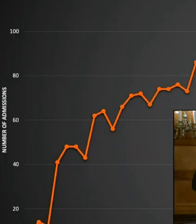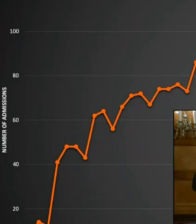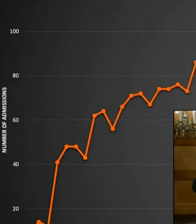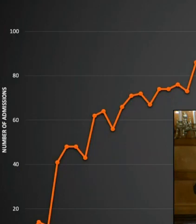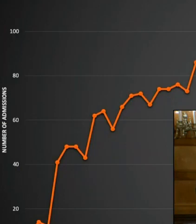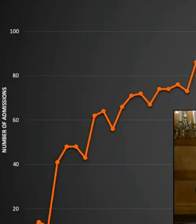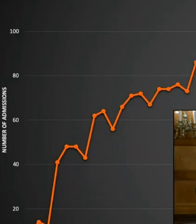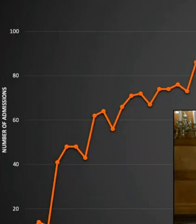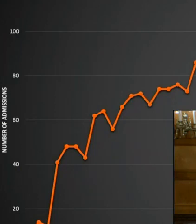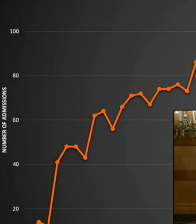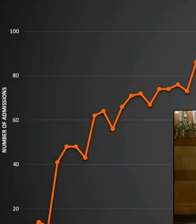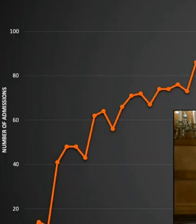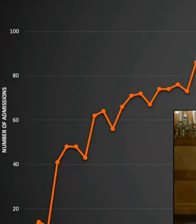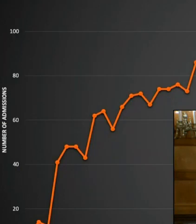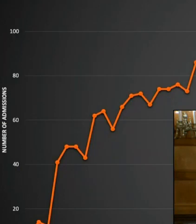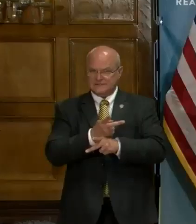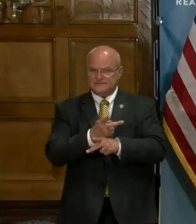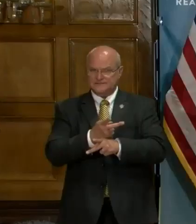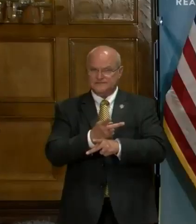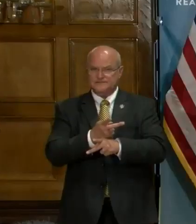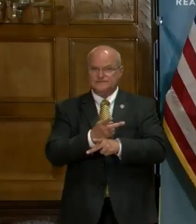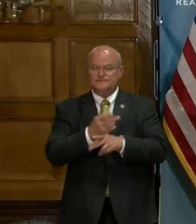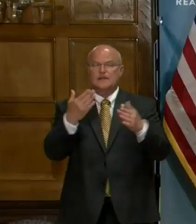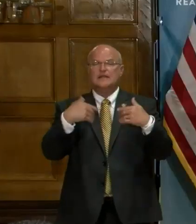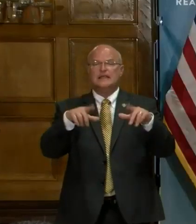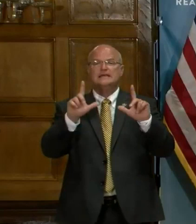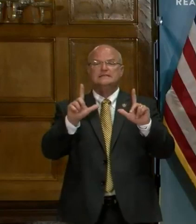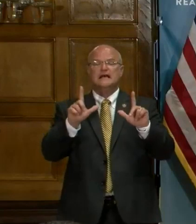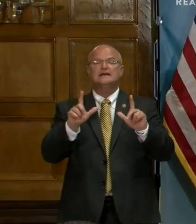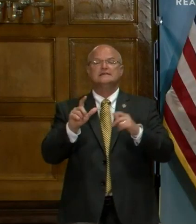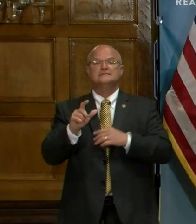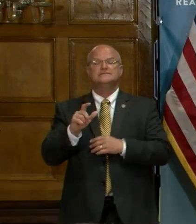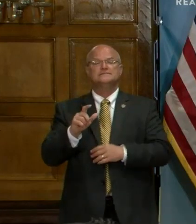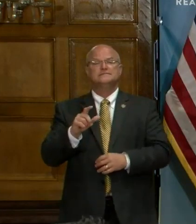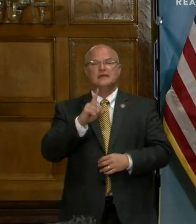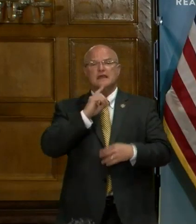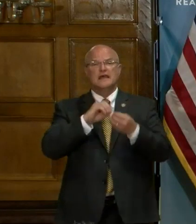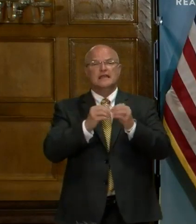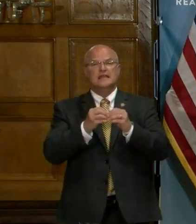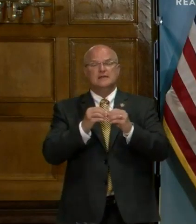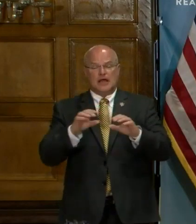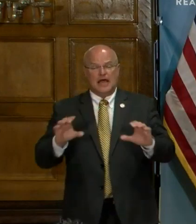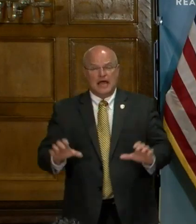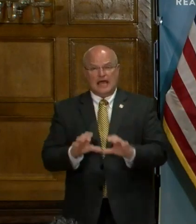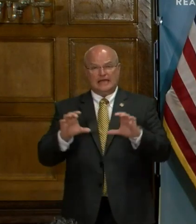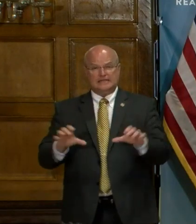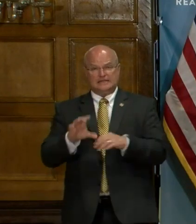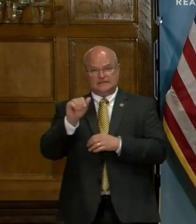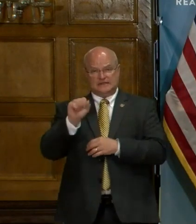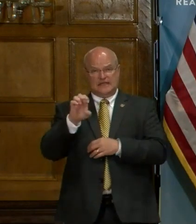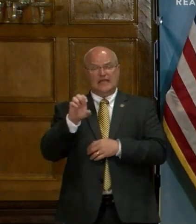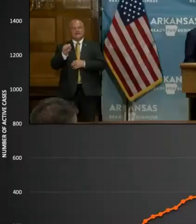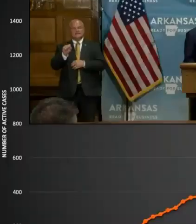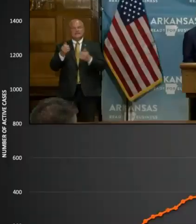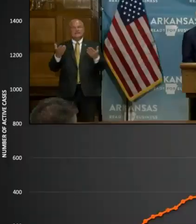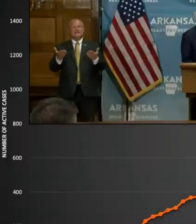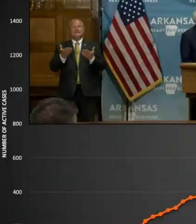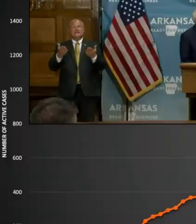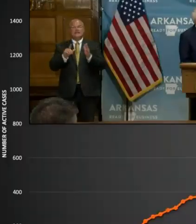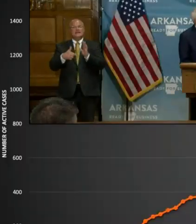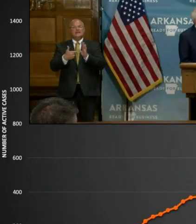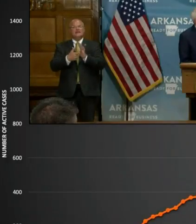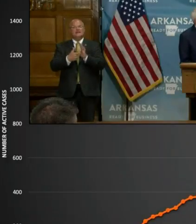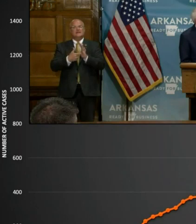but we're watching that carefully. The next slide is the number of active cases. And here